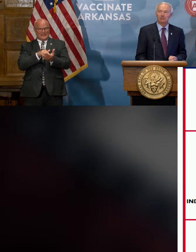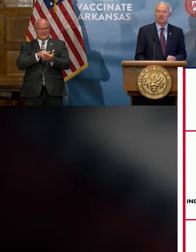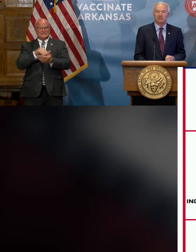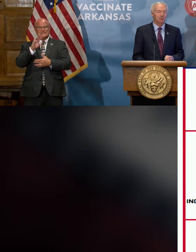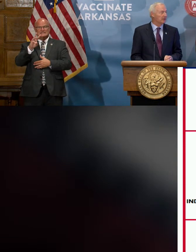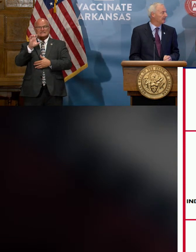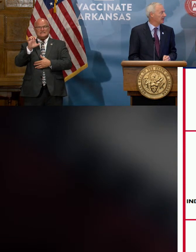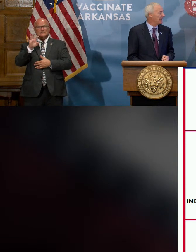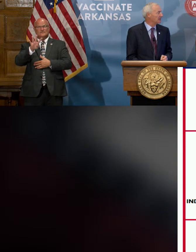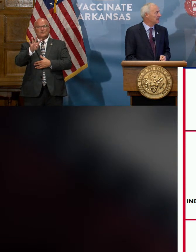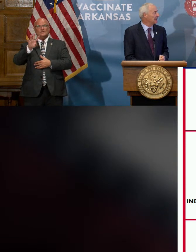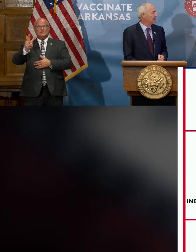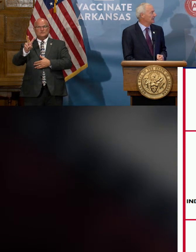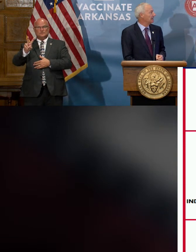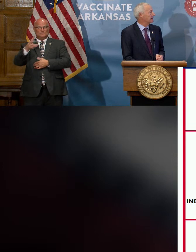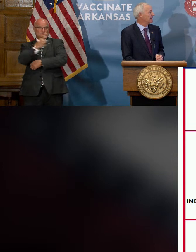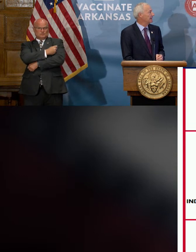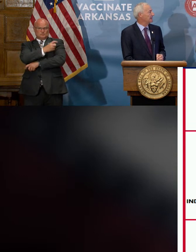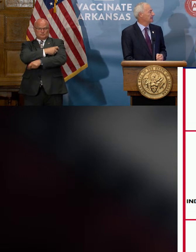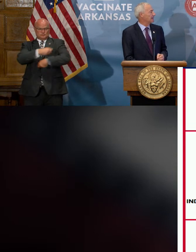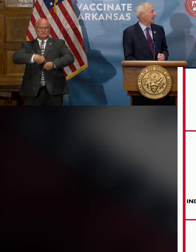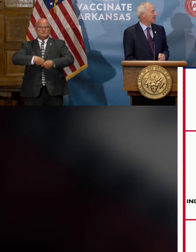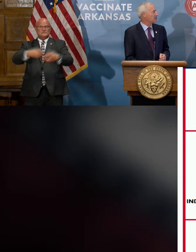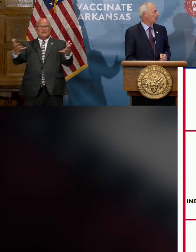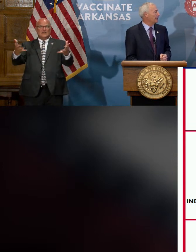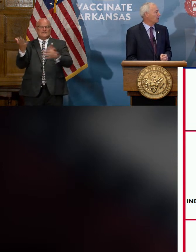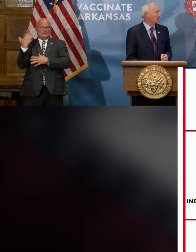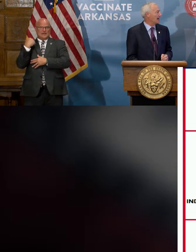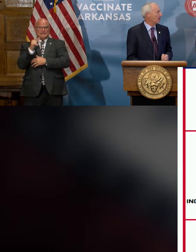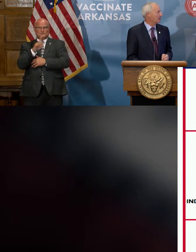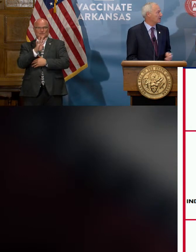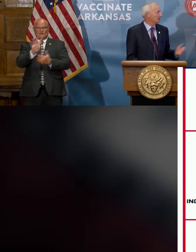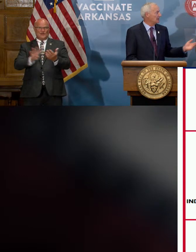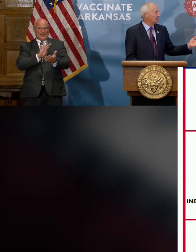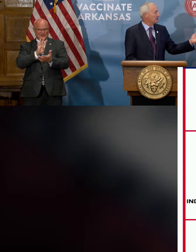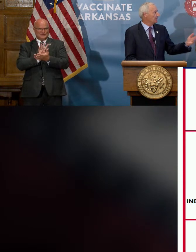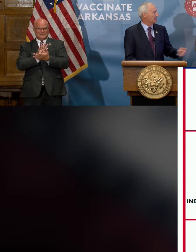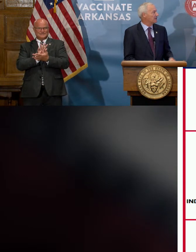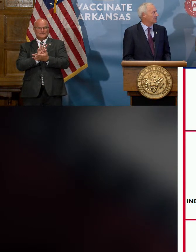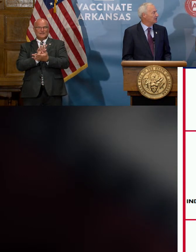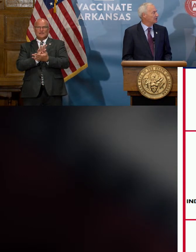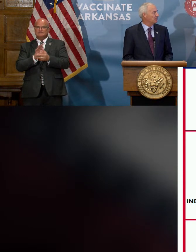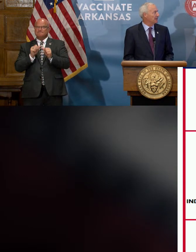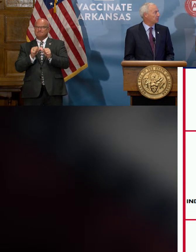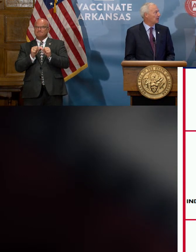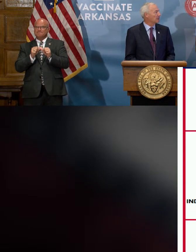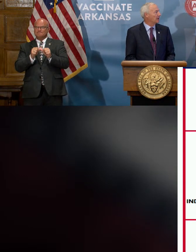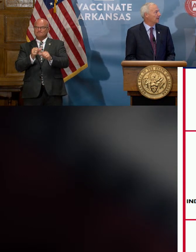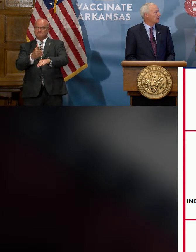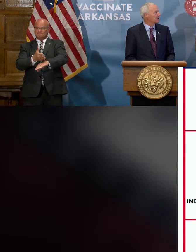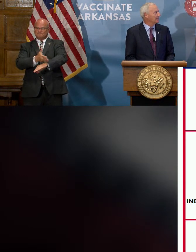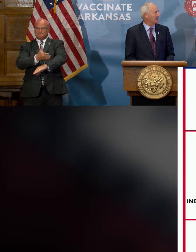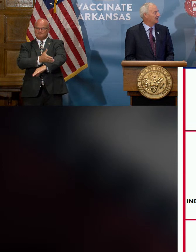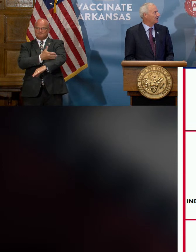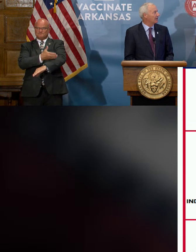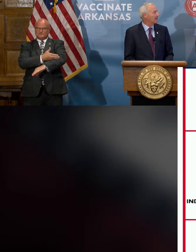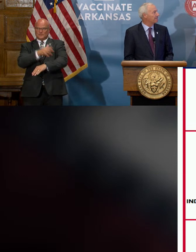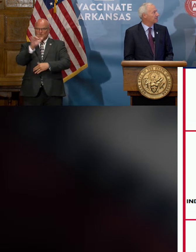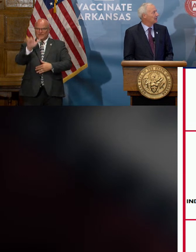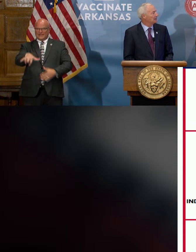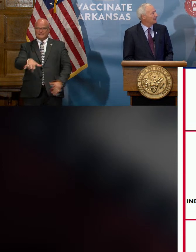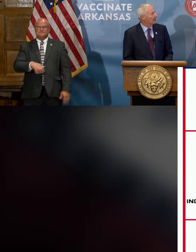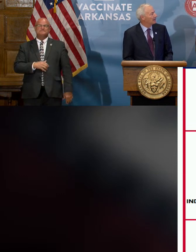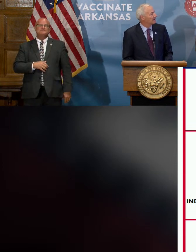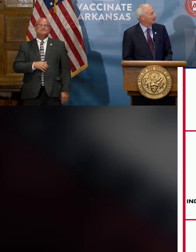13,642 doses that were given out in the last 24 hours. So we continue to make progress in that